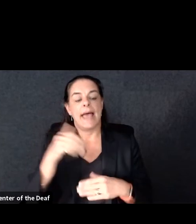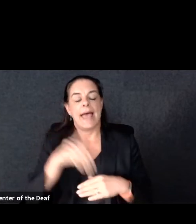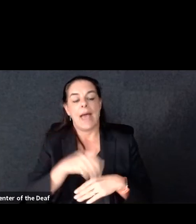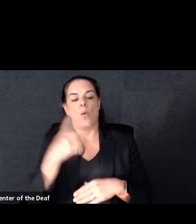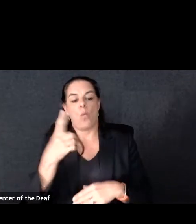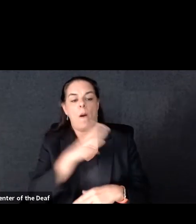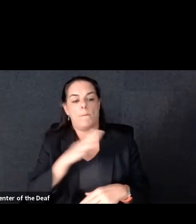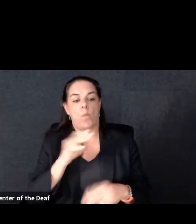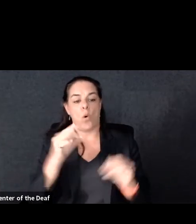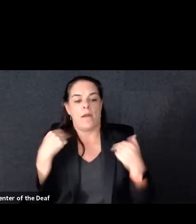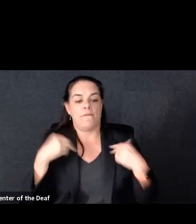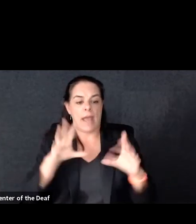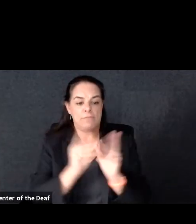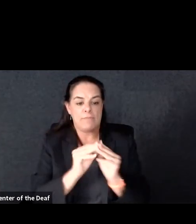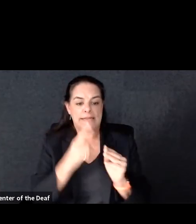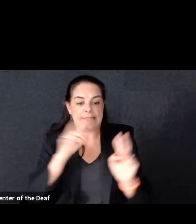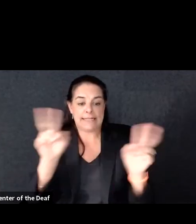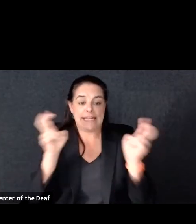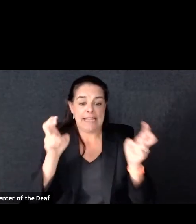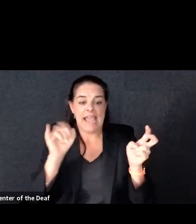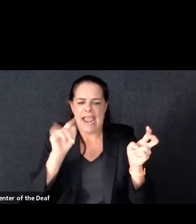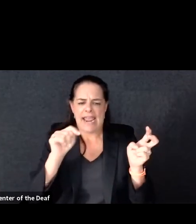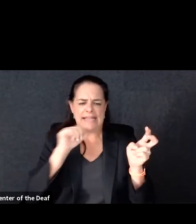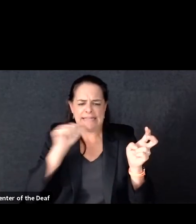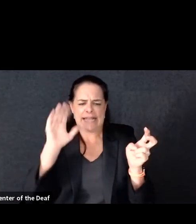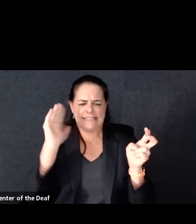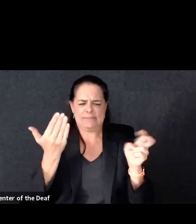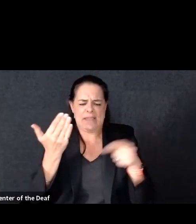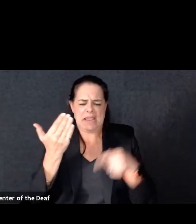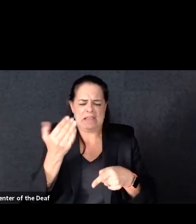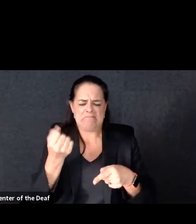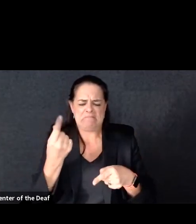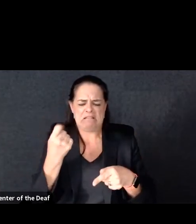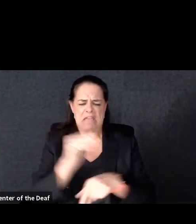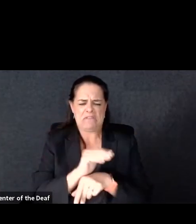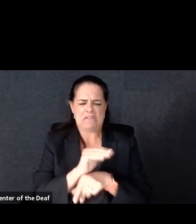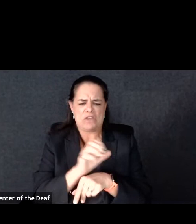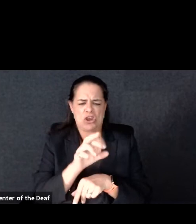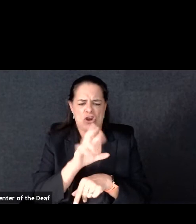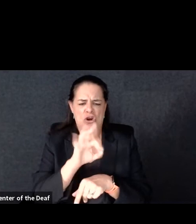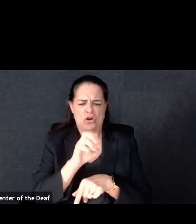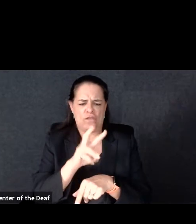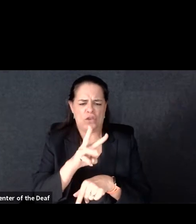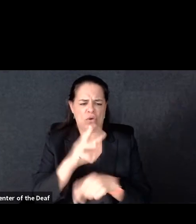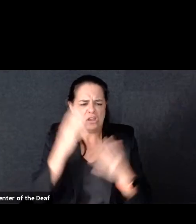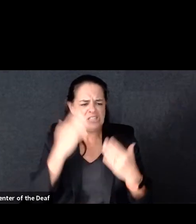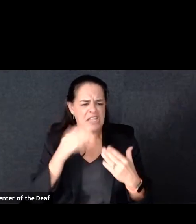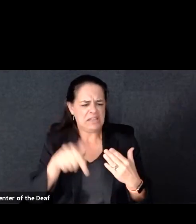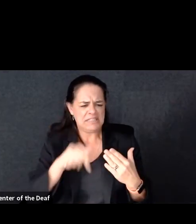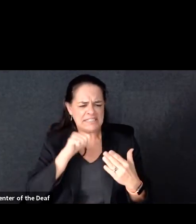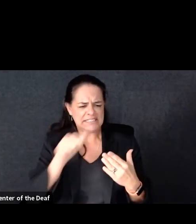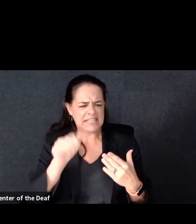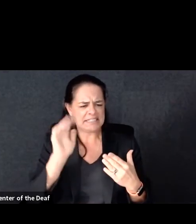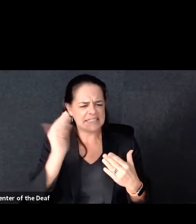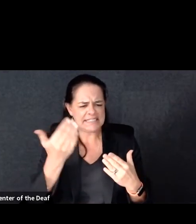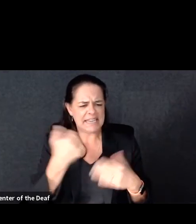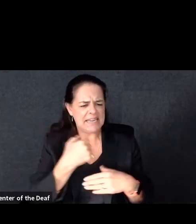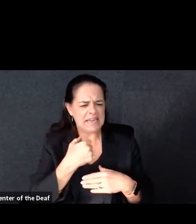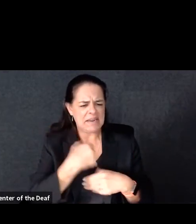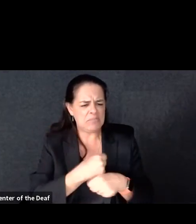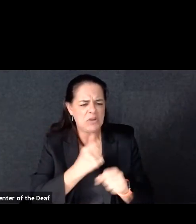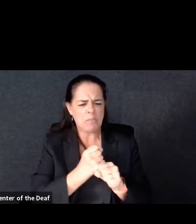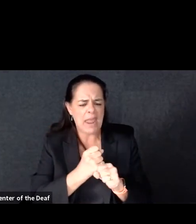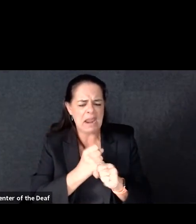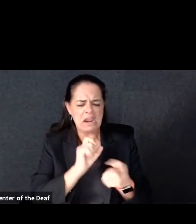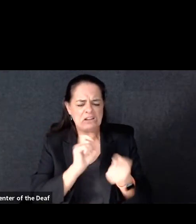meetings that, quote, "It's not appearing with this 11 p.m. curfew, unfortunately, doesn't appear to make much of